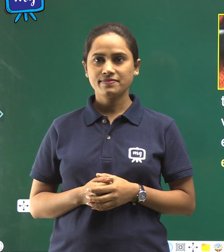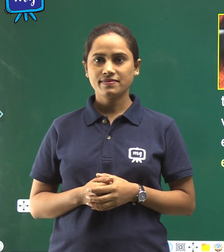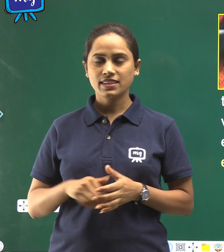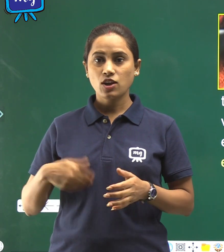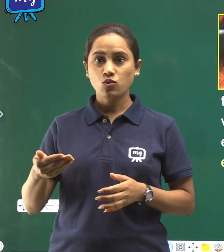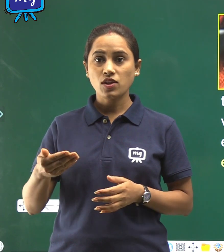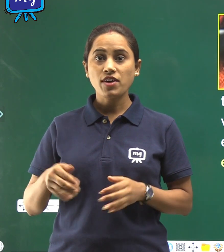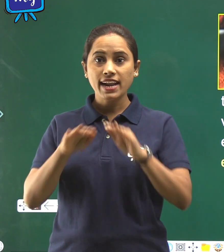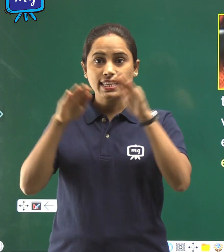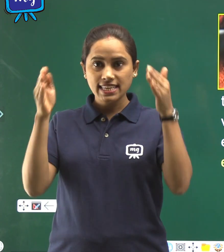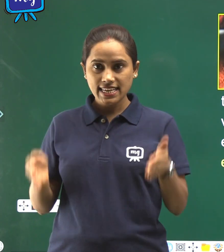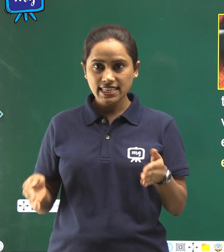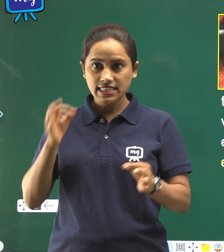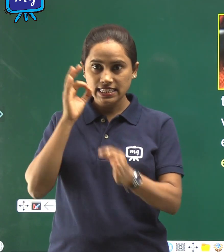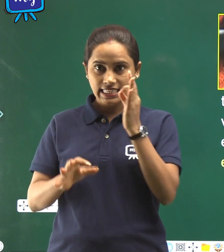to the furnaces